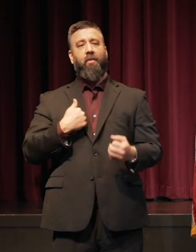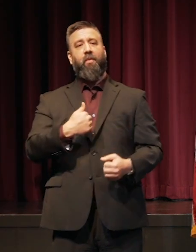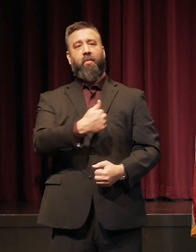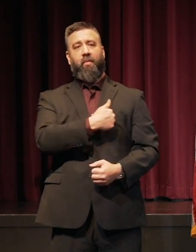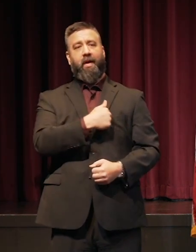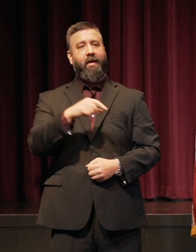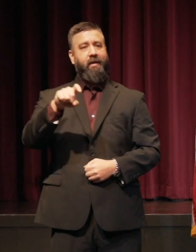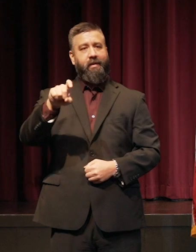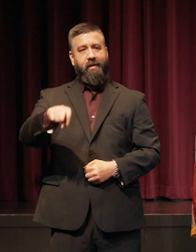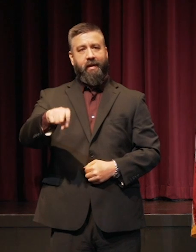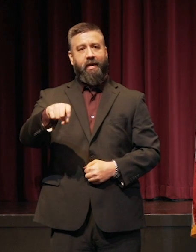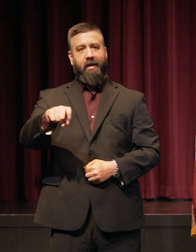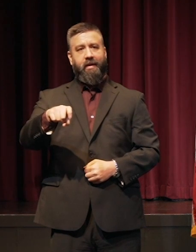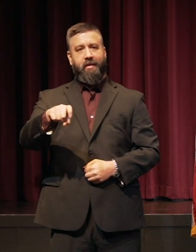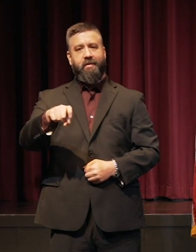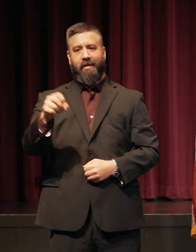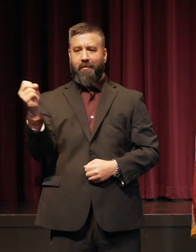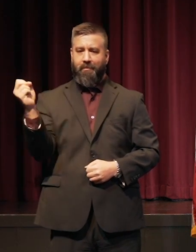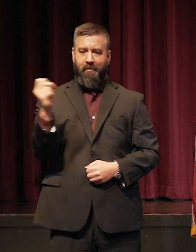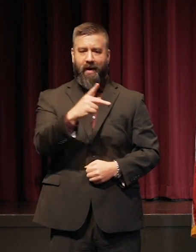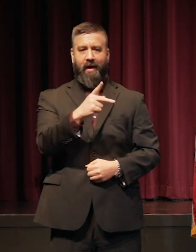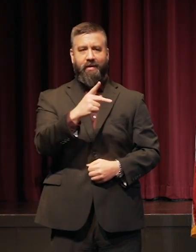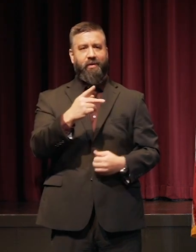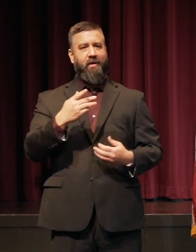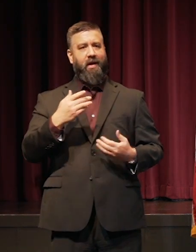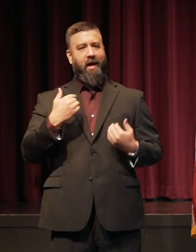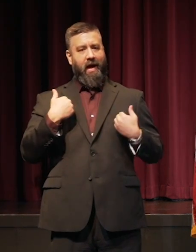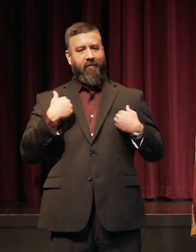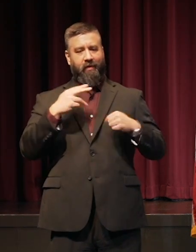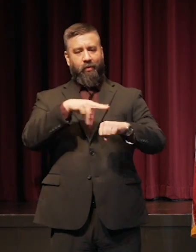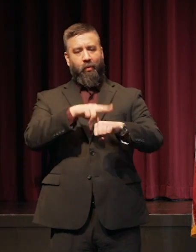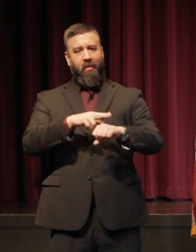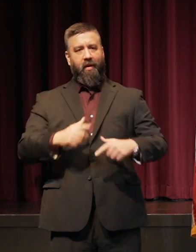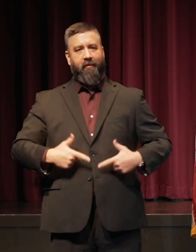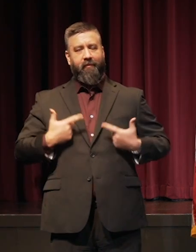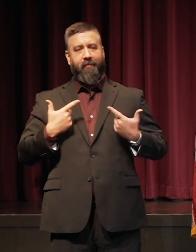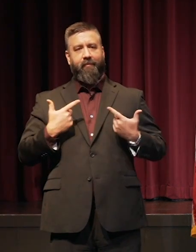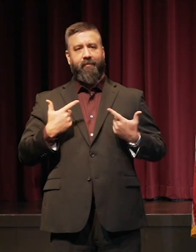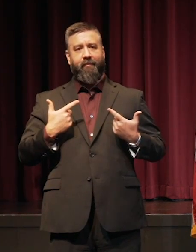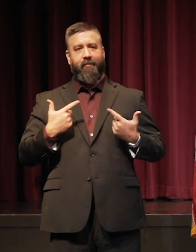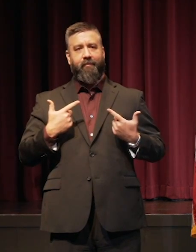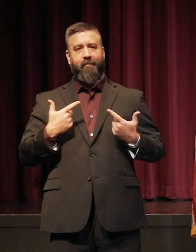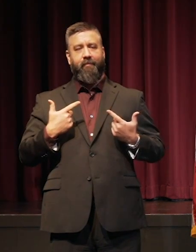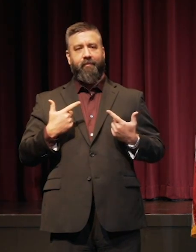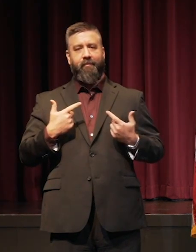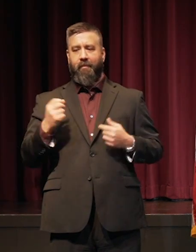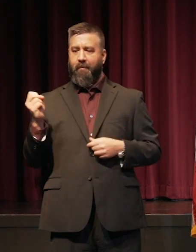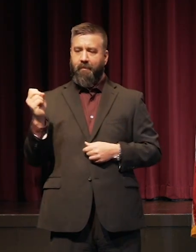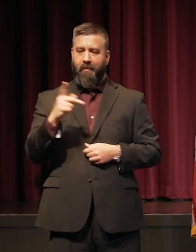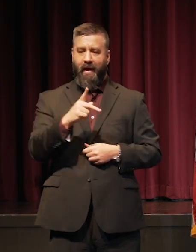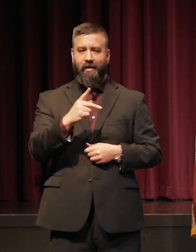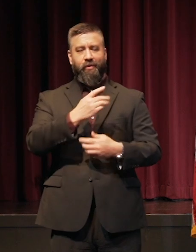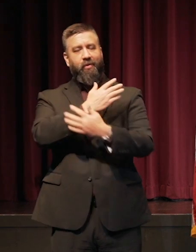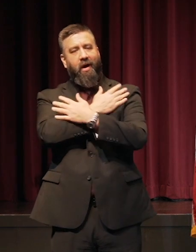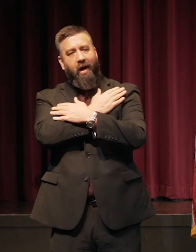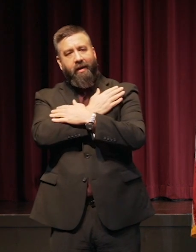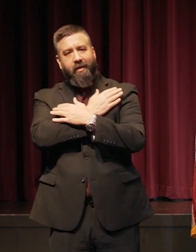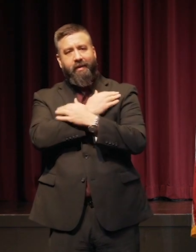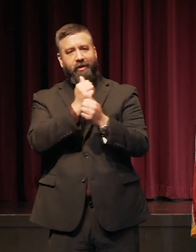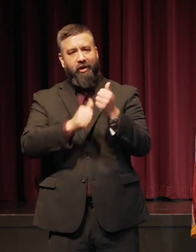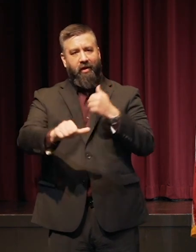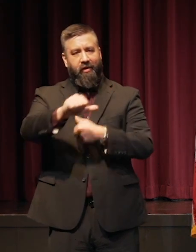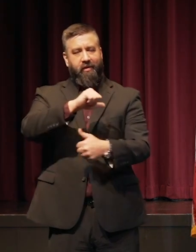We need to get back to having a normal life, back to hugging one